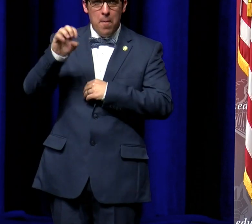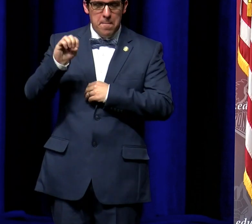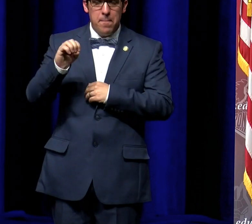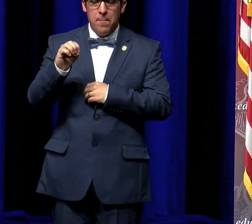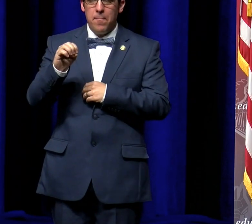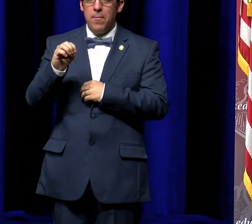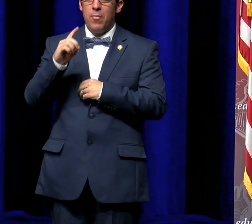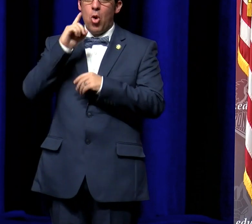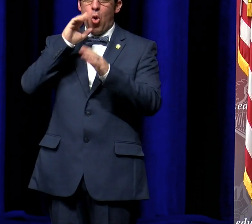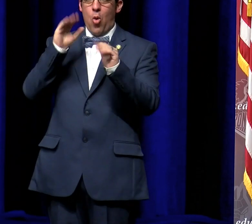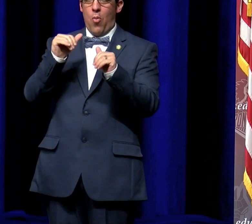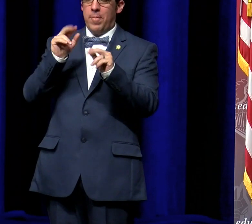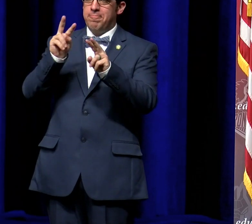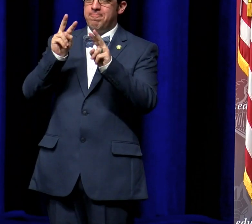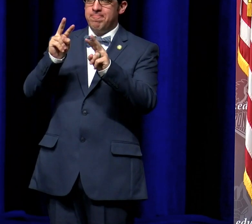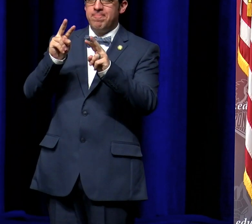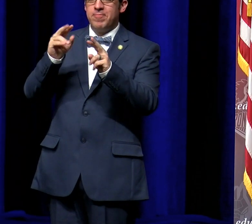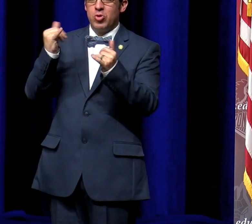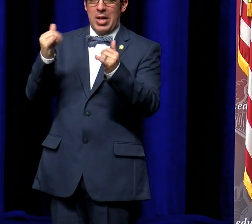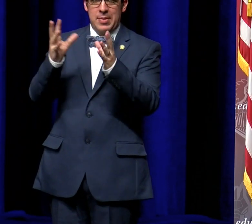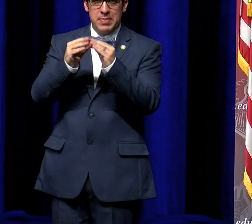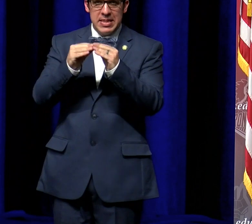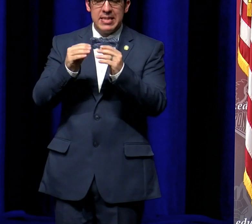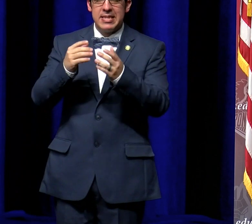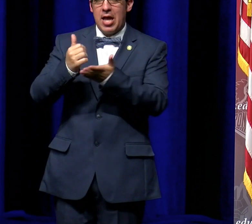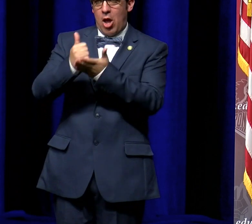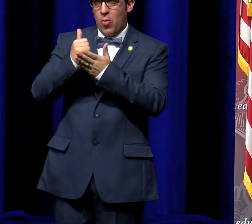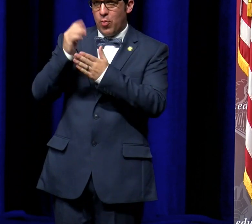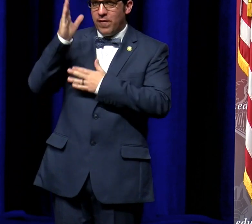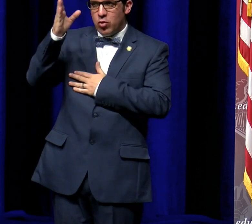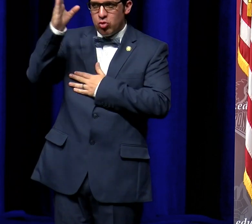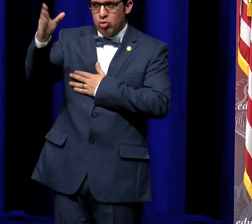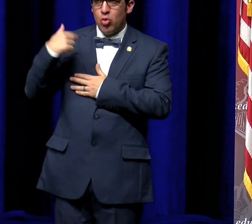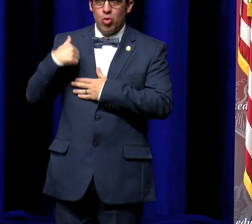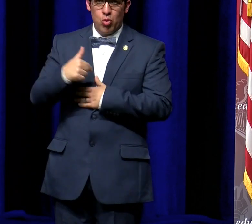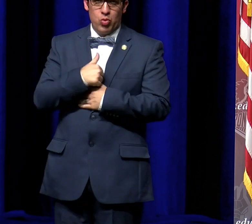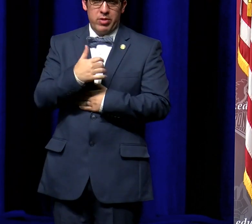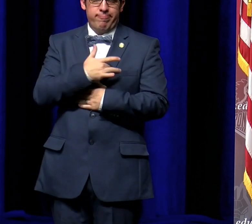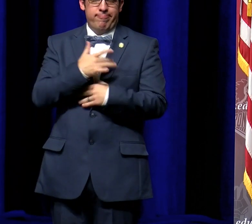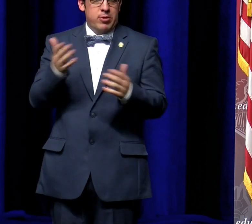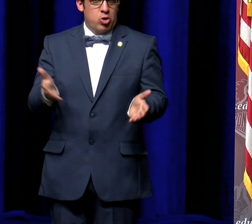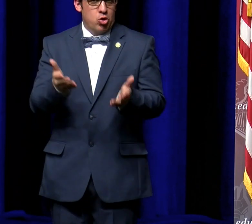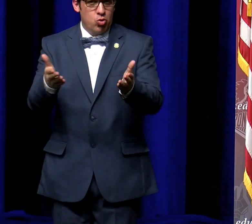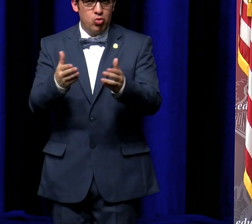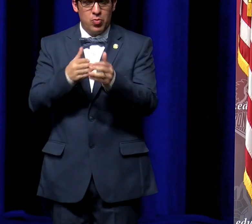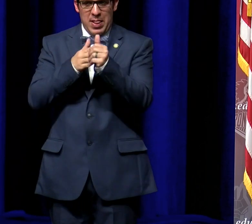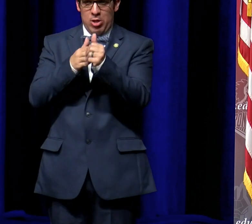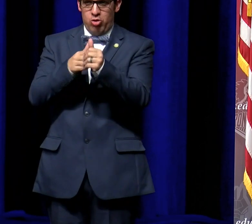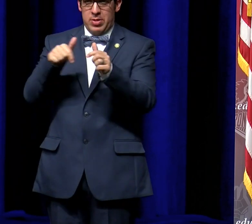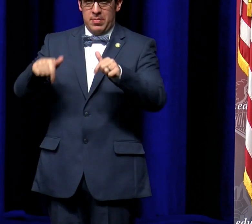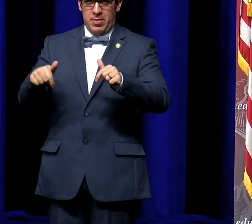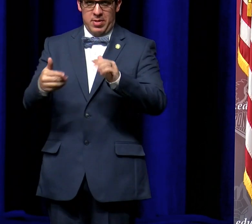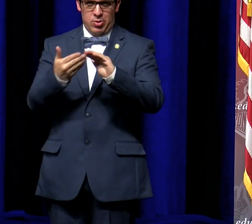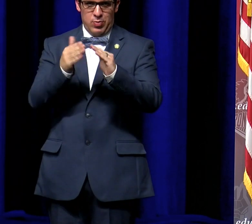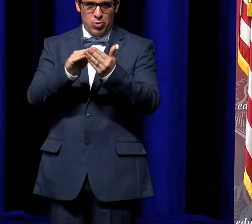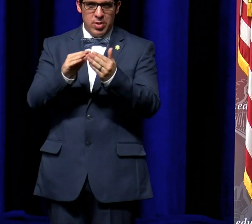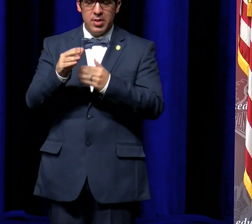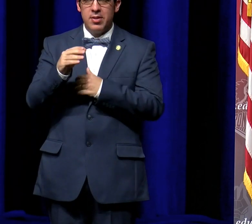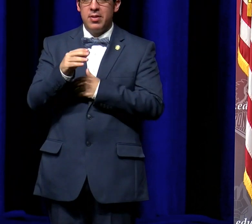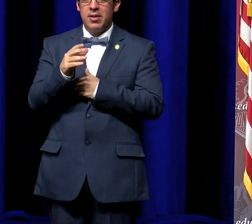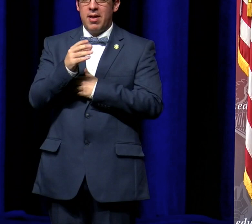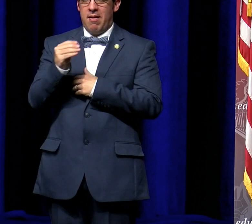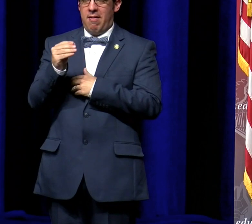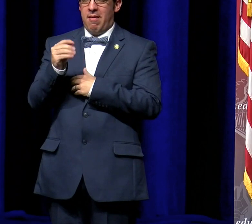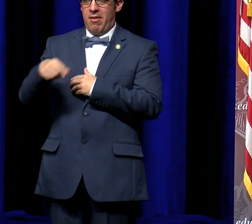discussions will be helpful for the future. I assure you that we've all been encouraged by the leadership of this community and that the way they're